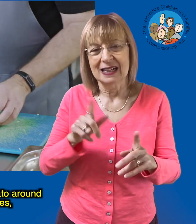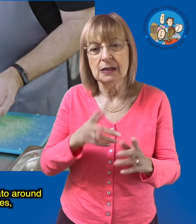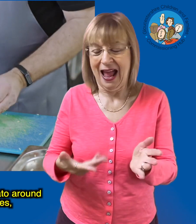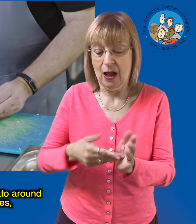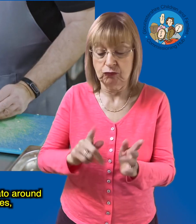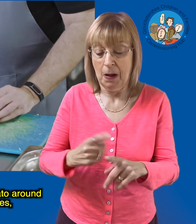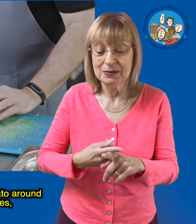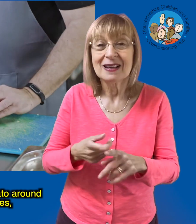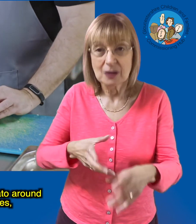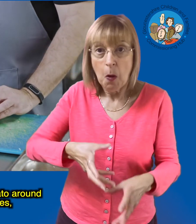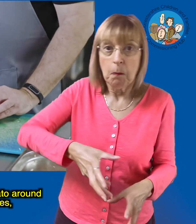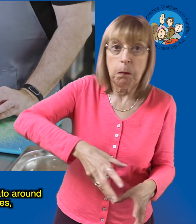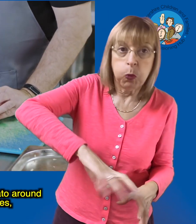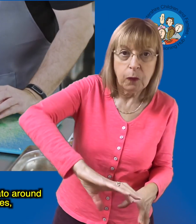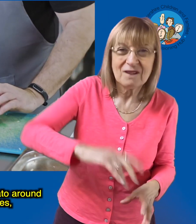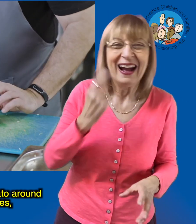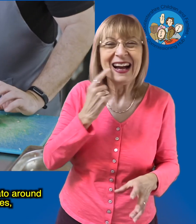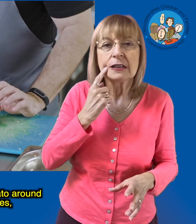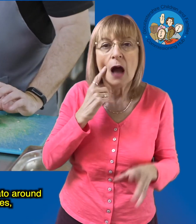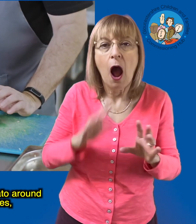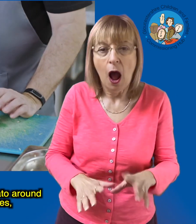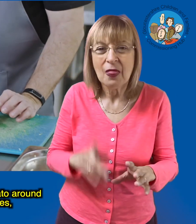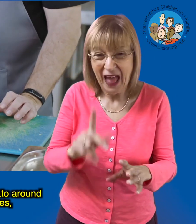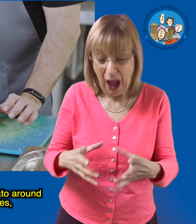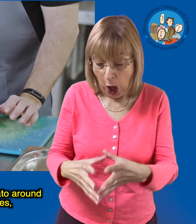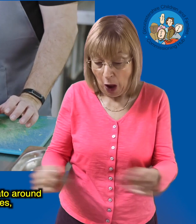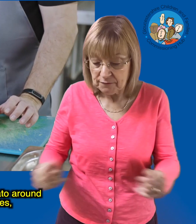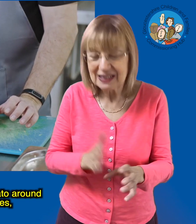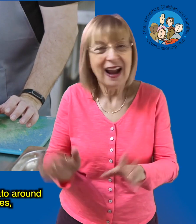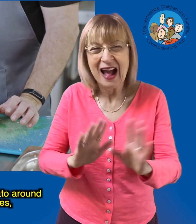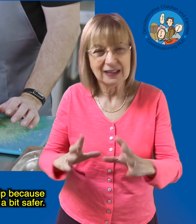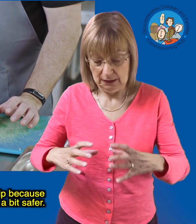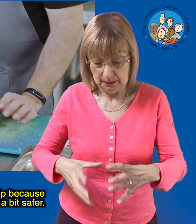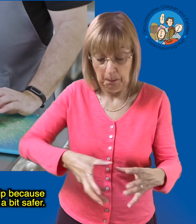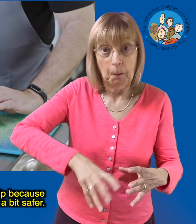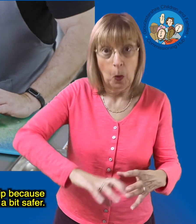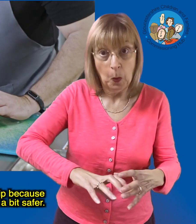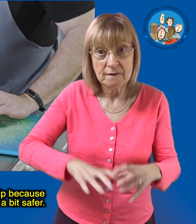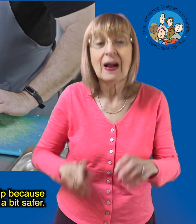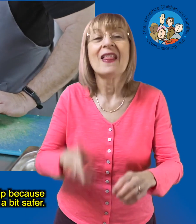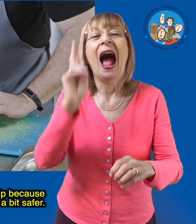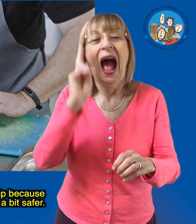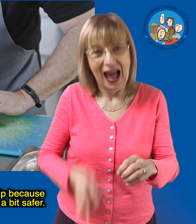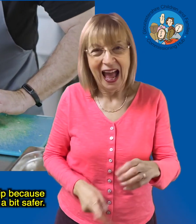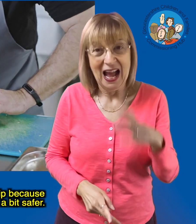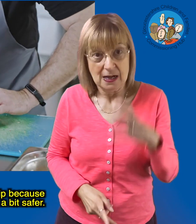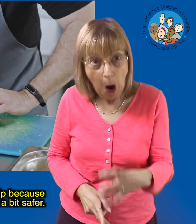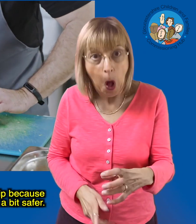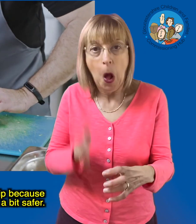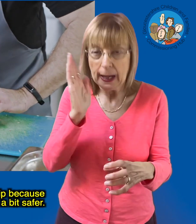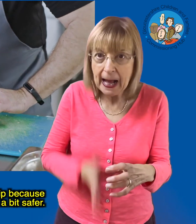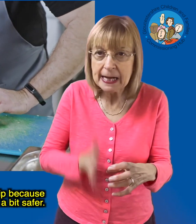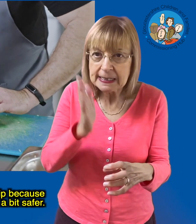easiness, I've just turned the potato around, and rather than removing the slices of this, I'm keeping them together with a claw grip because it